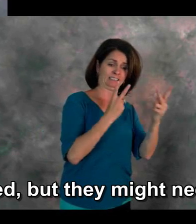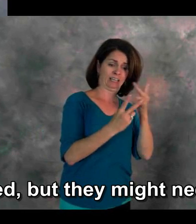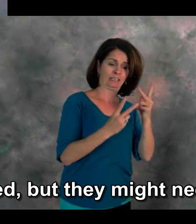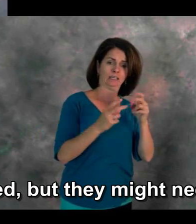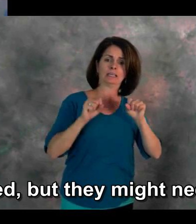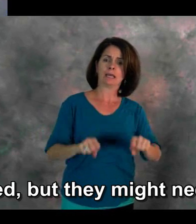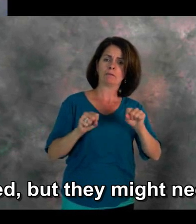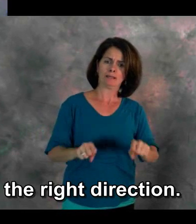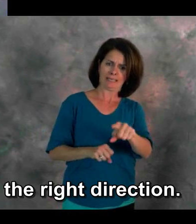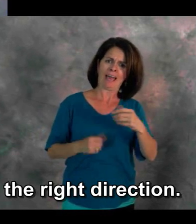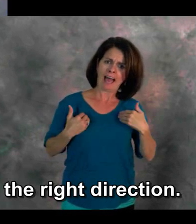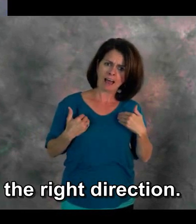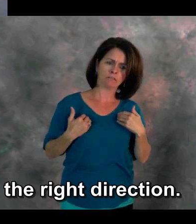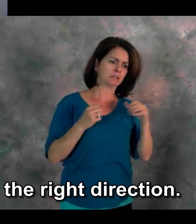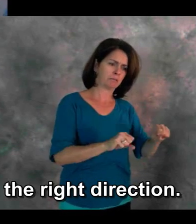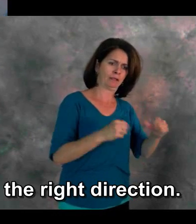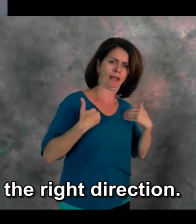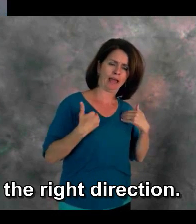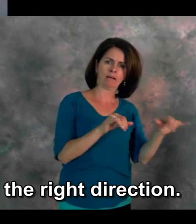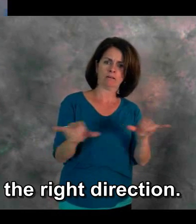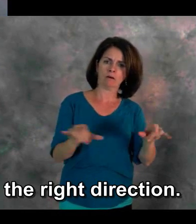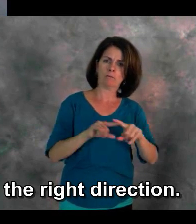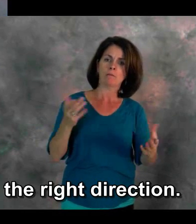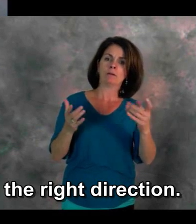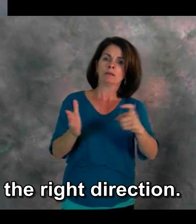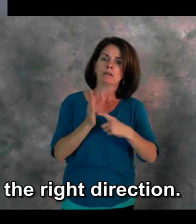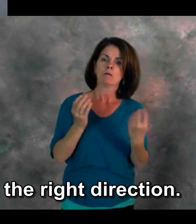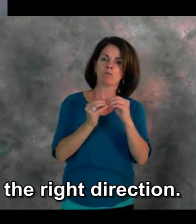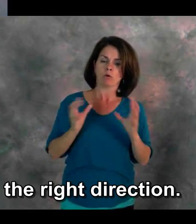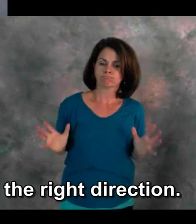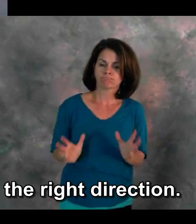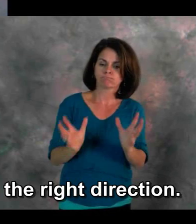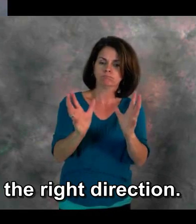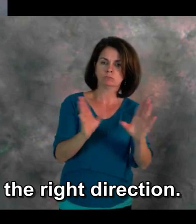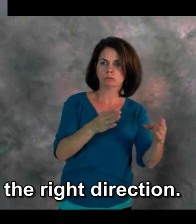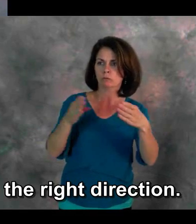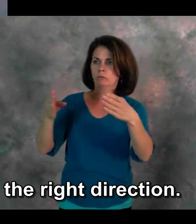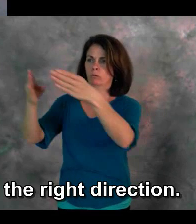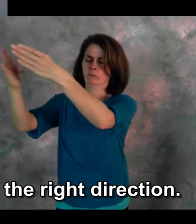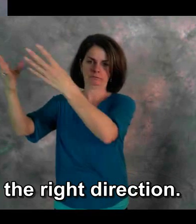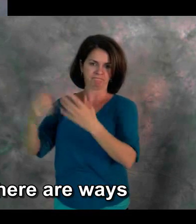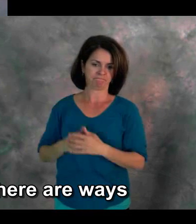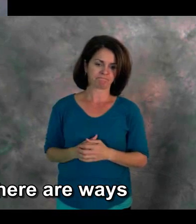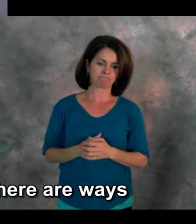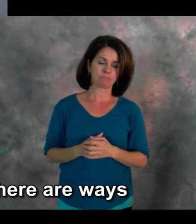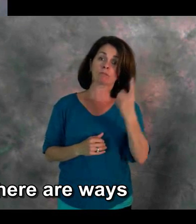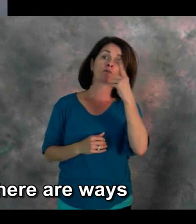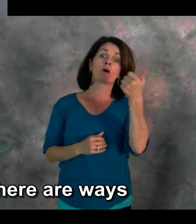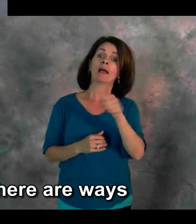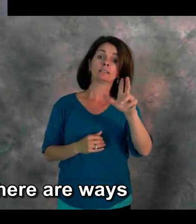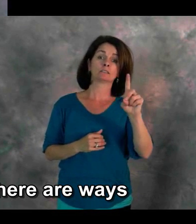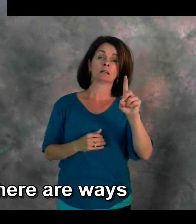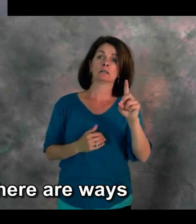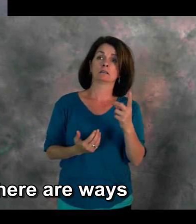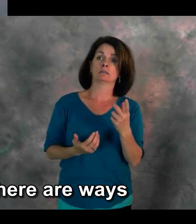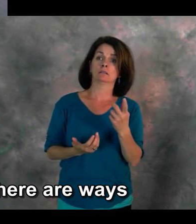is sighted, but they might need a little bit more, little push in the right direction. So for